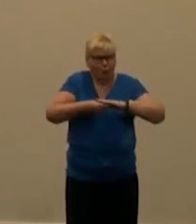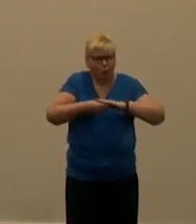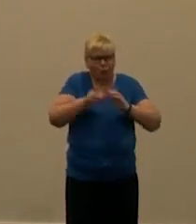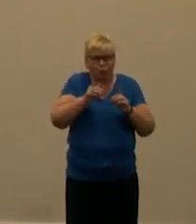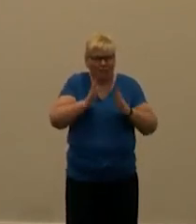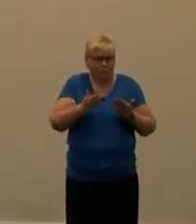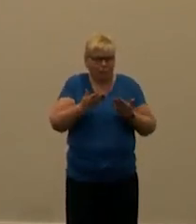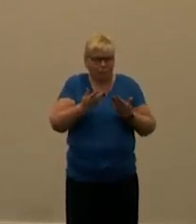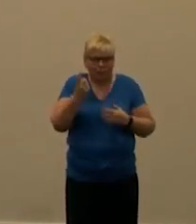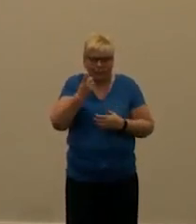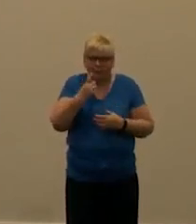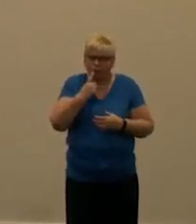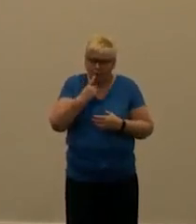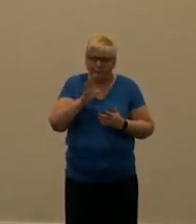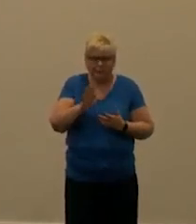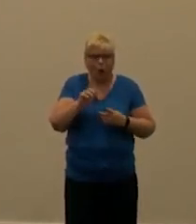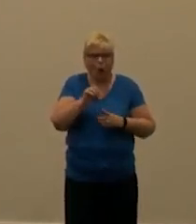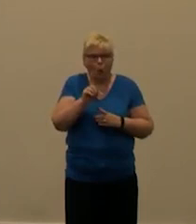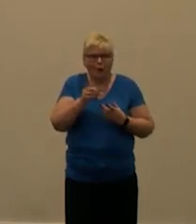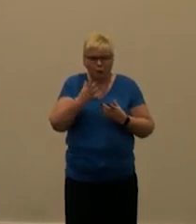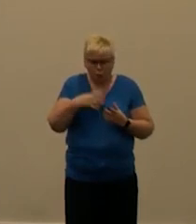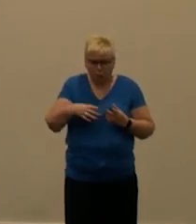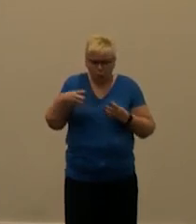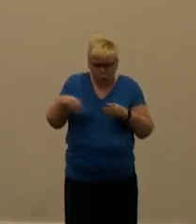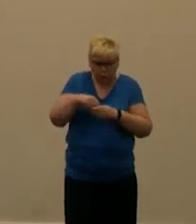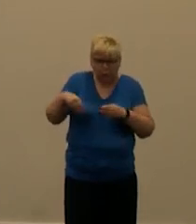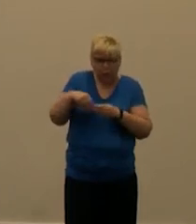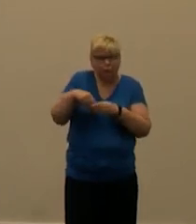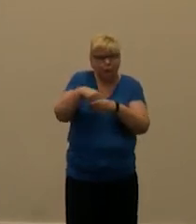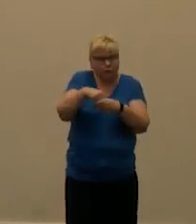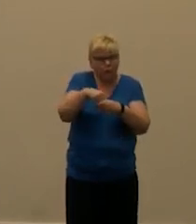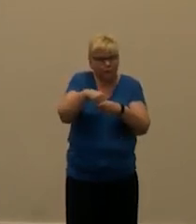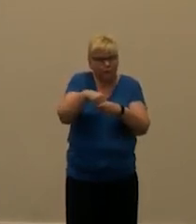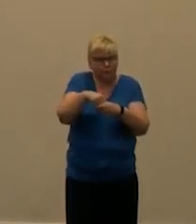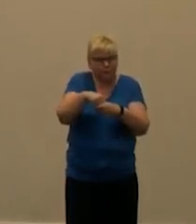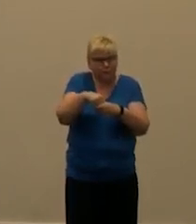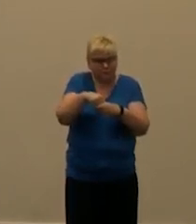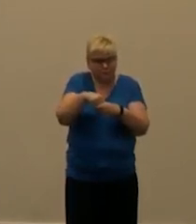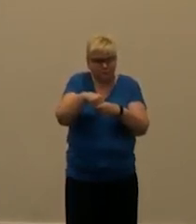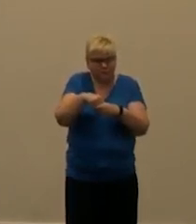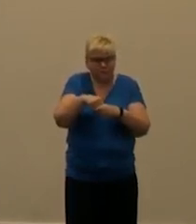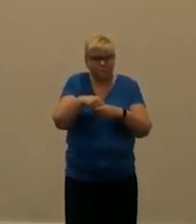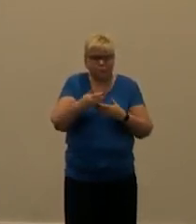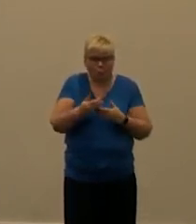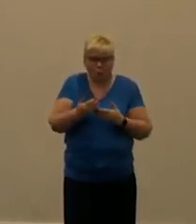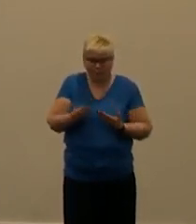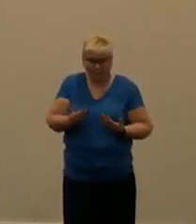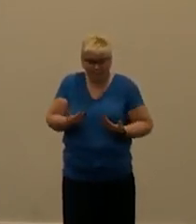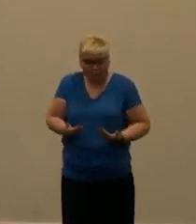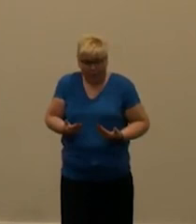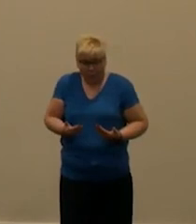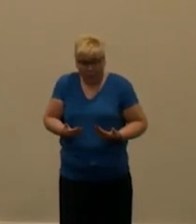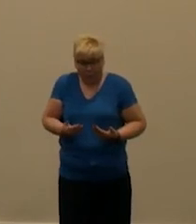have to discuss, okay, what kind of regions or what regions should you want to use? In this case, we